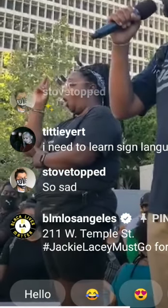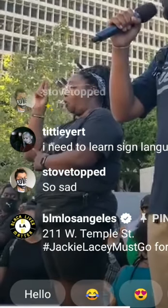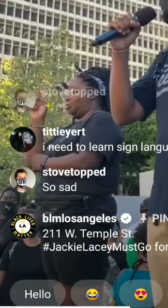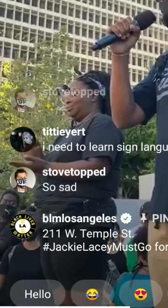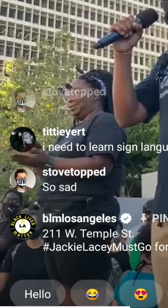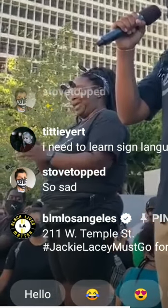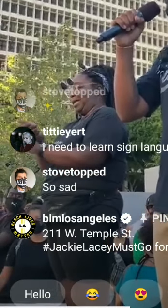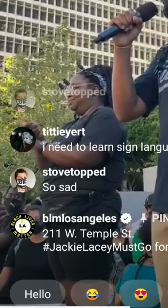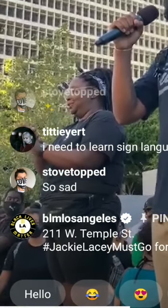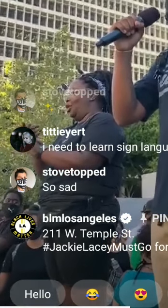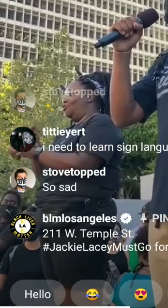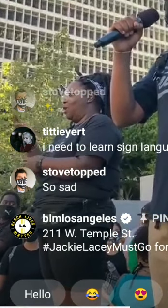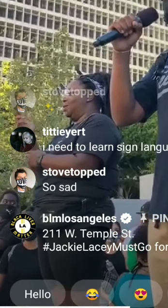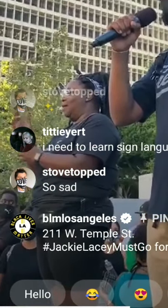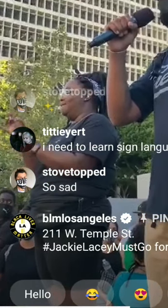I once walked onto a flight,